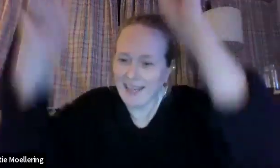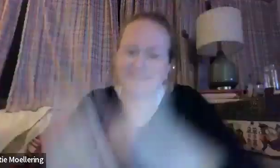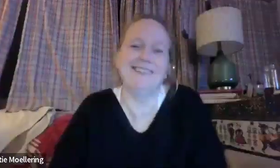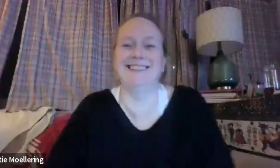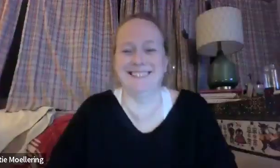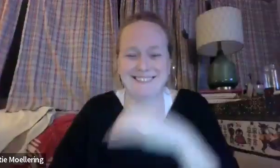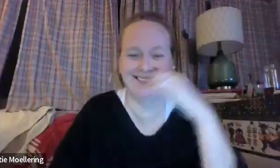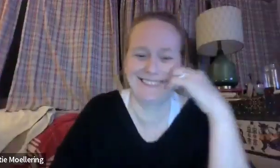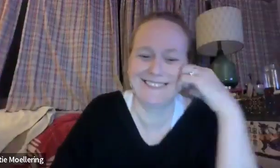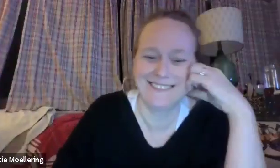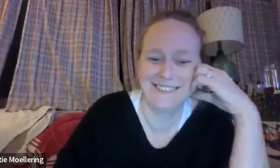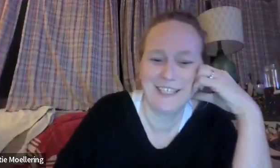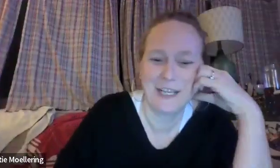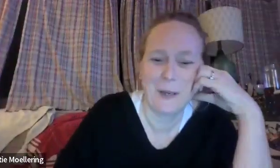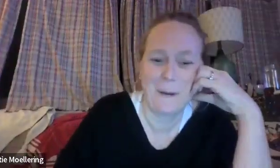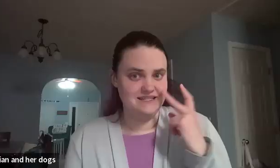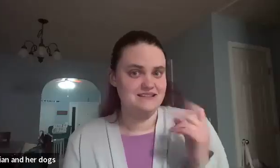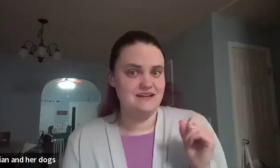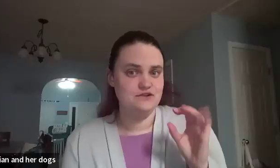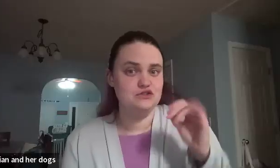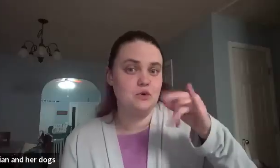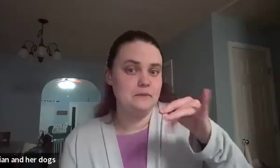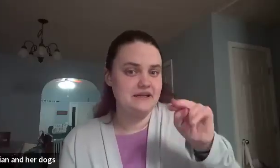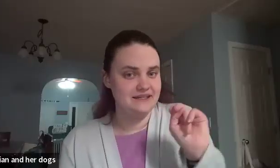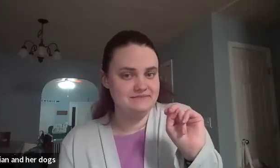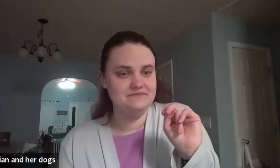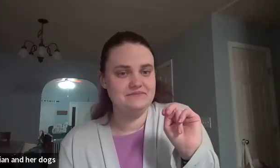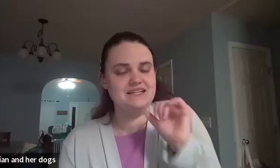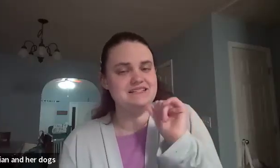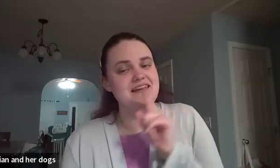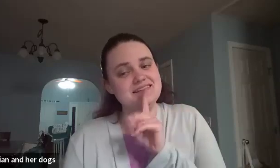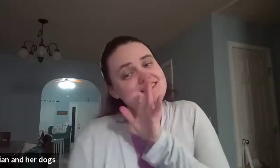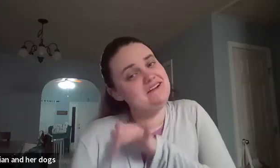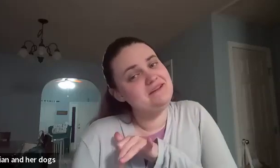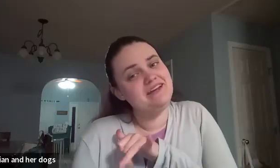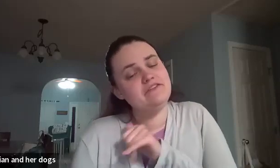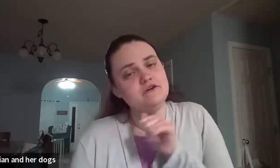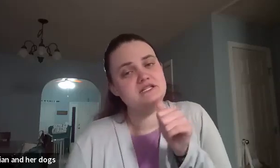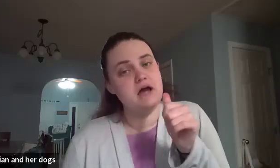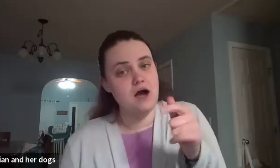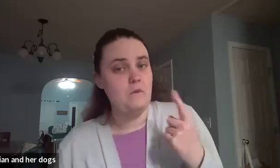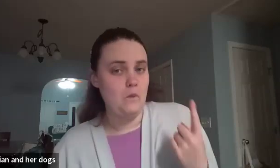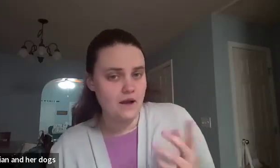Yay! So I have not seen a sign for scorpion. That does not necessarily mean that there's not